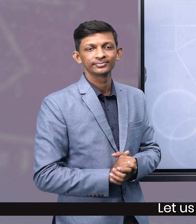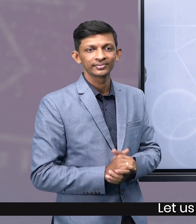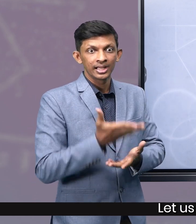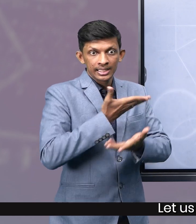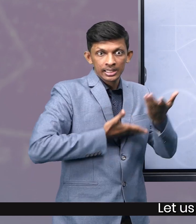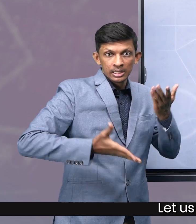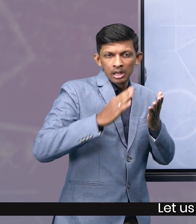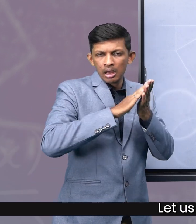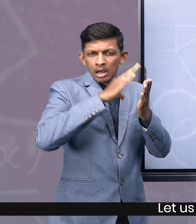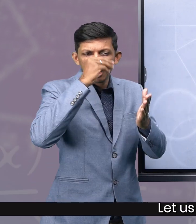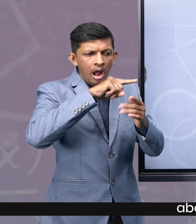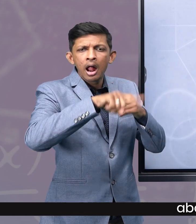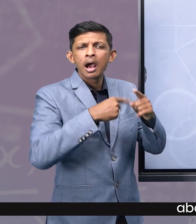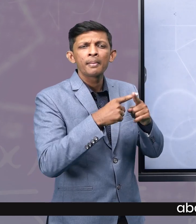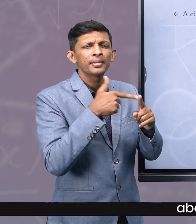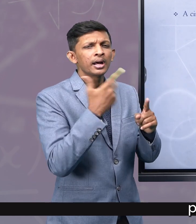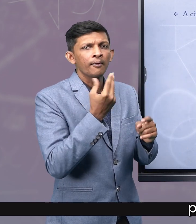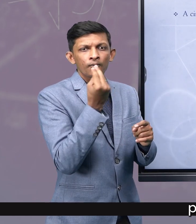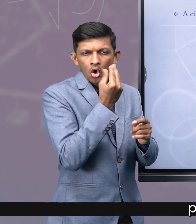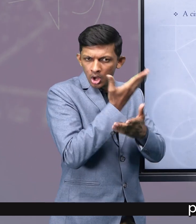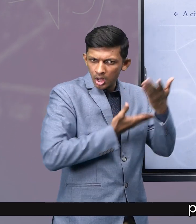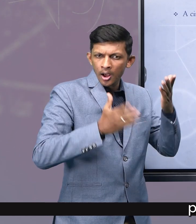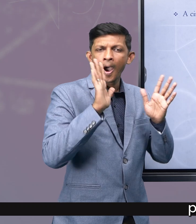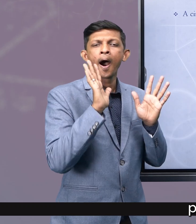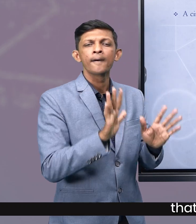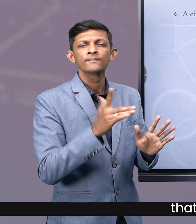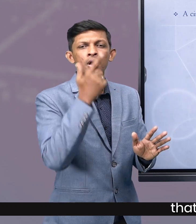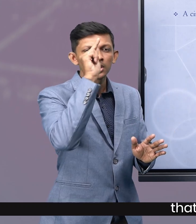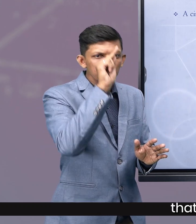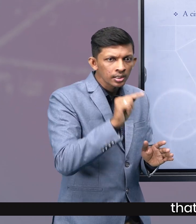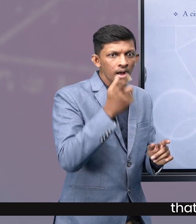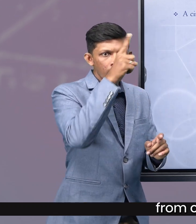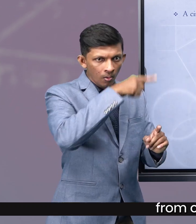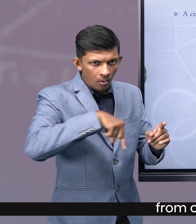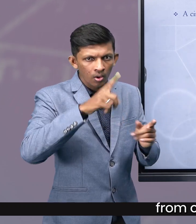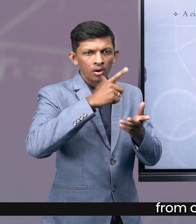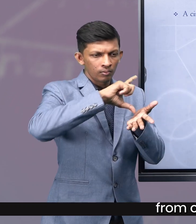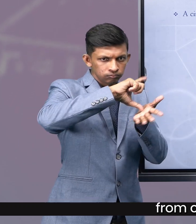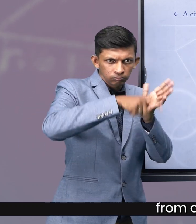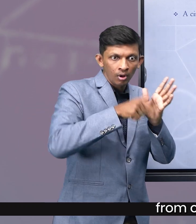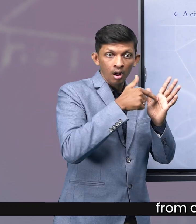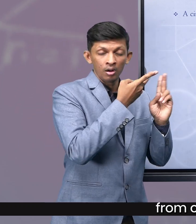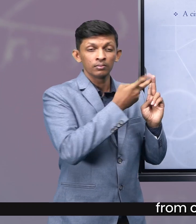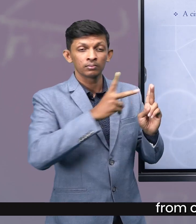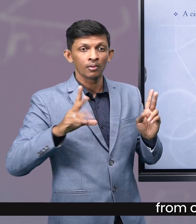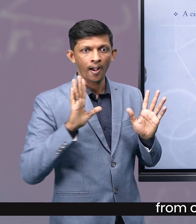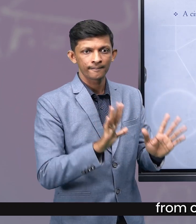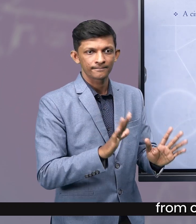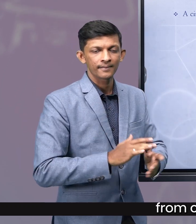Let us move ahead and learn about some interesting properties of circles that make them different from other geometric shapes.